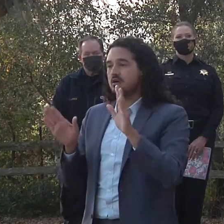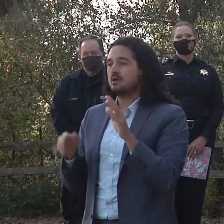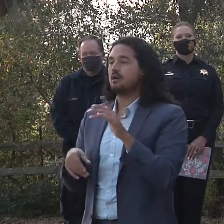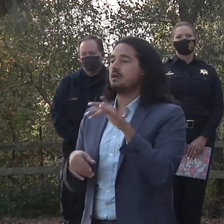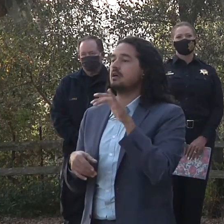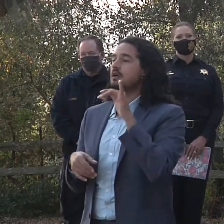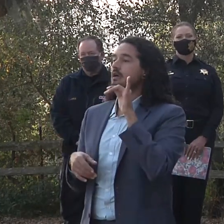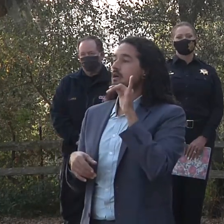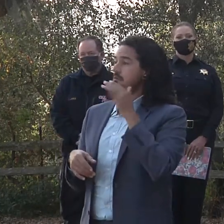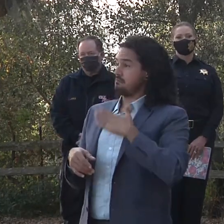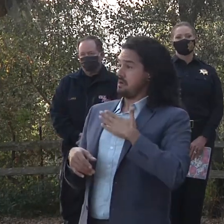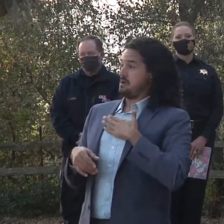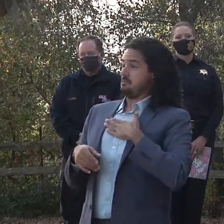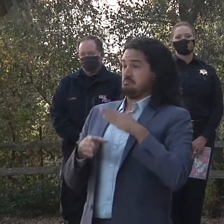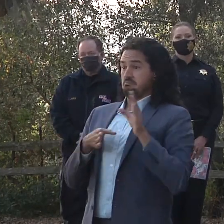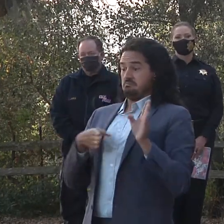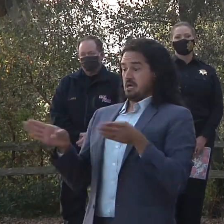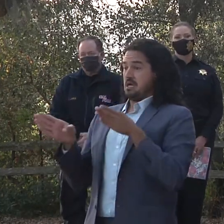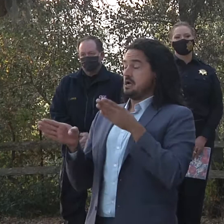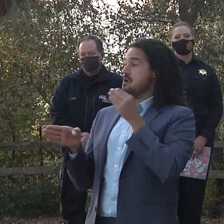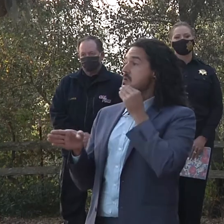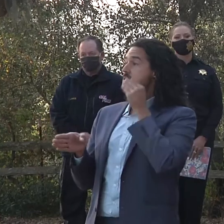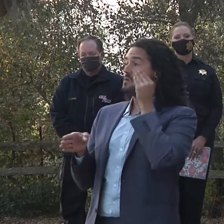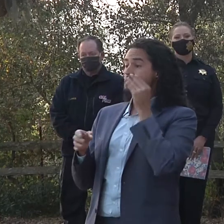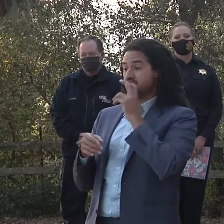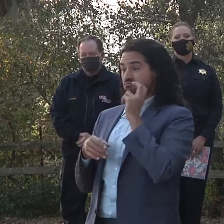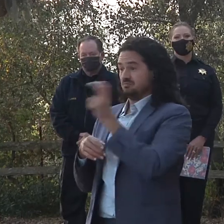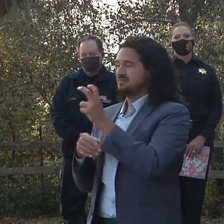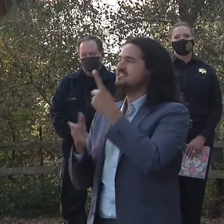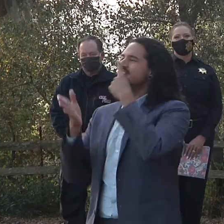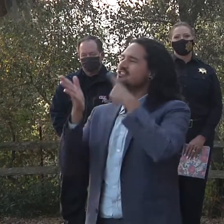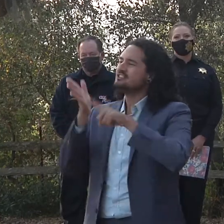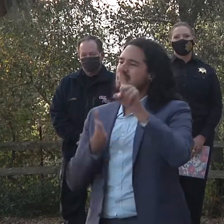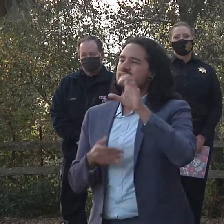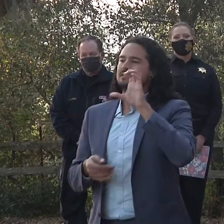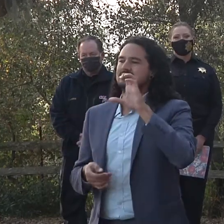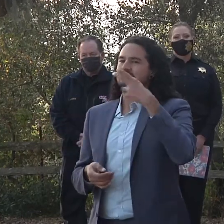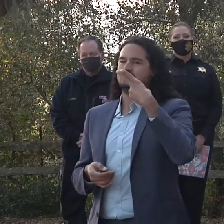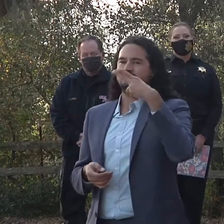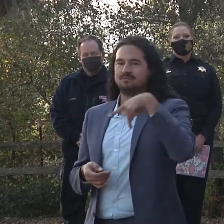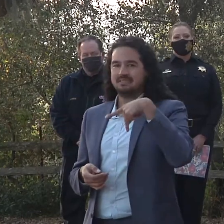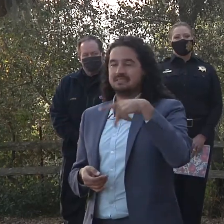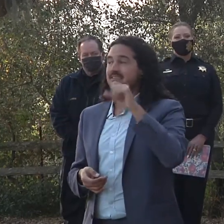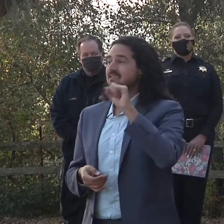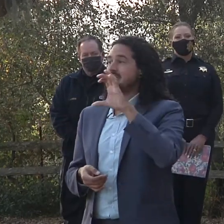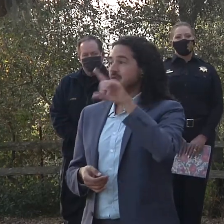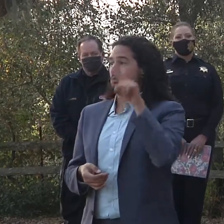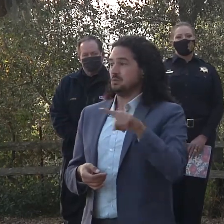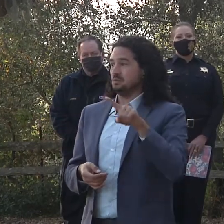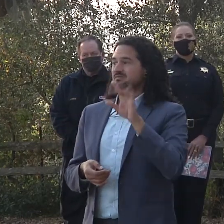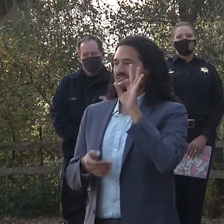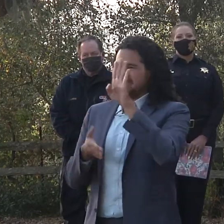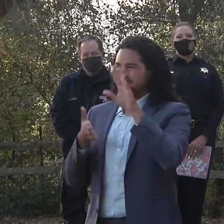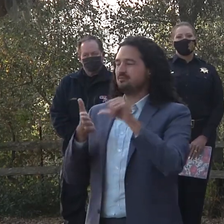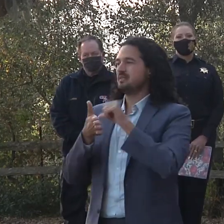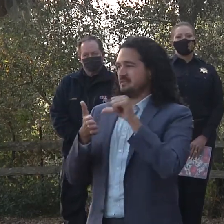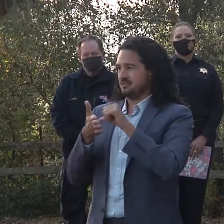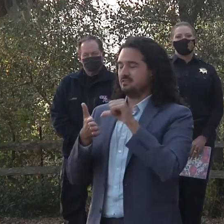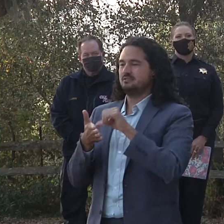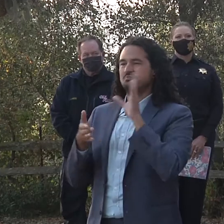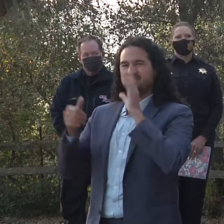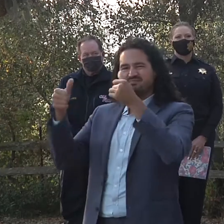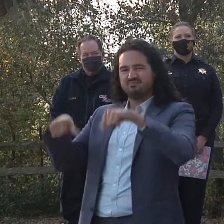Santa Cruz's Facebook page and then taking a look at where those hard closures are and then planning my route from there. And then in terms of traffic,